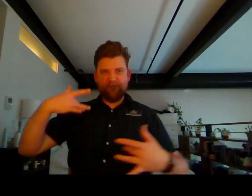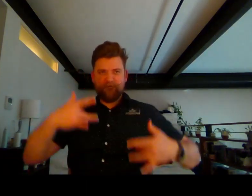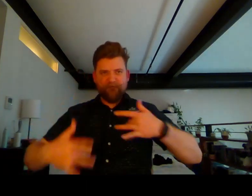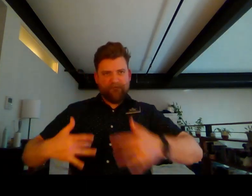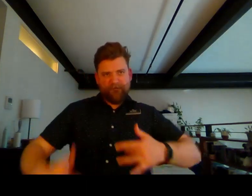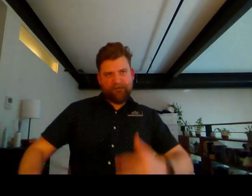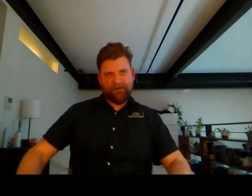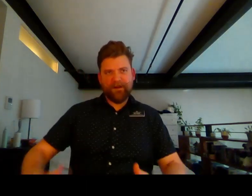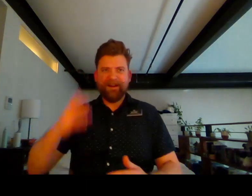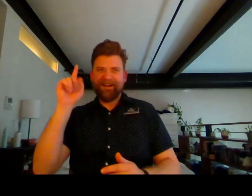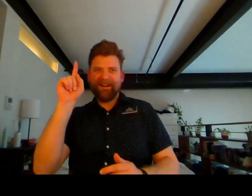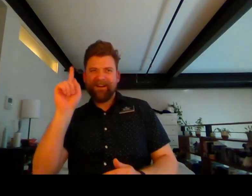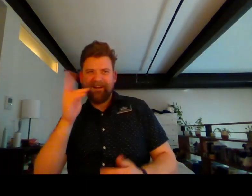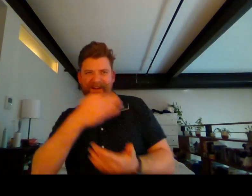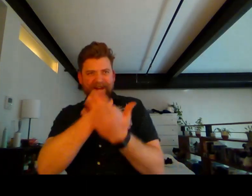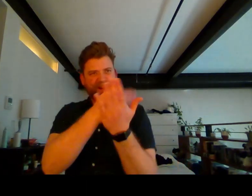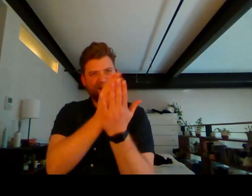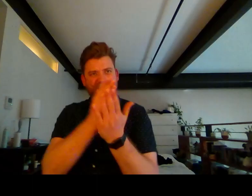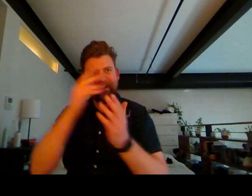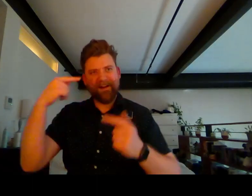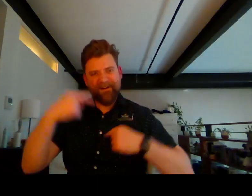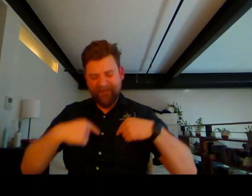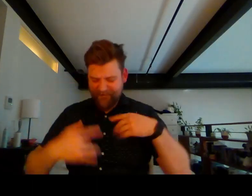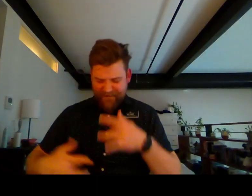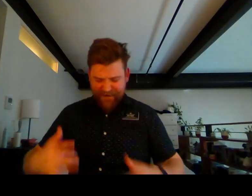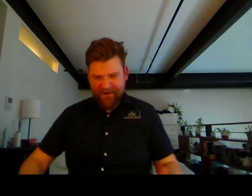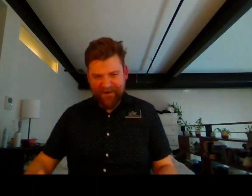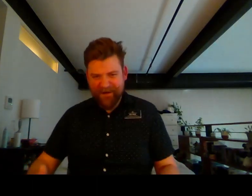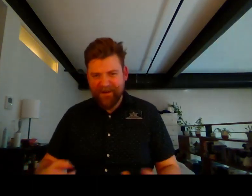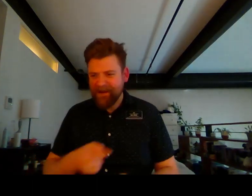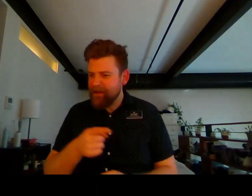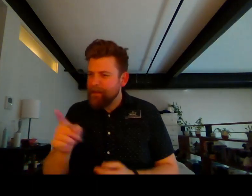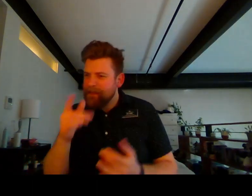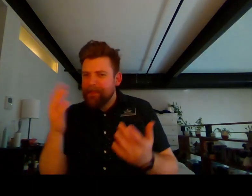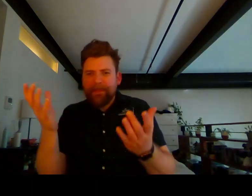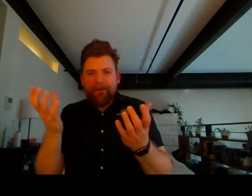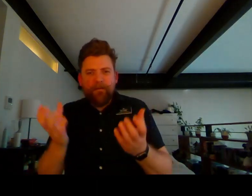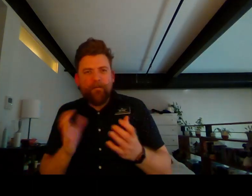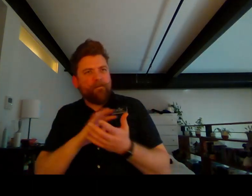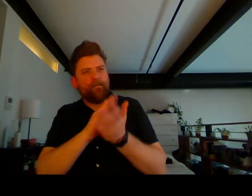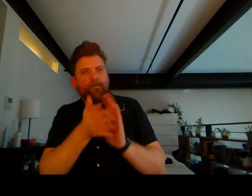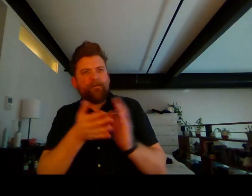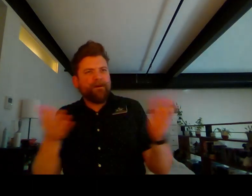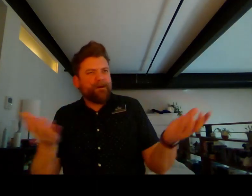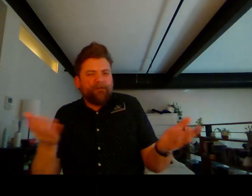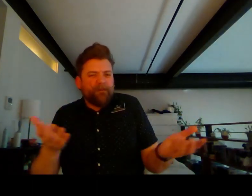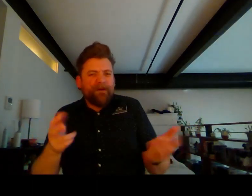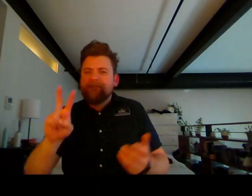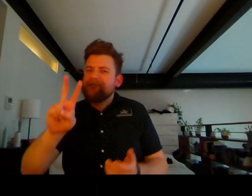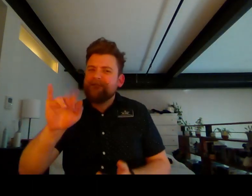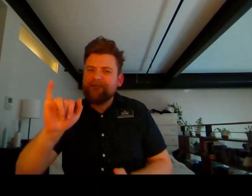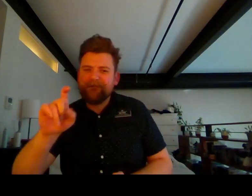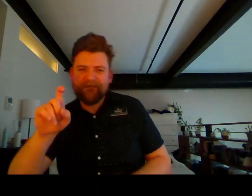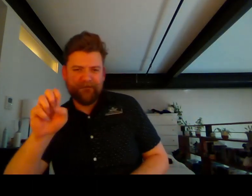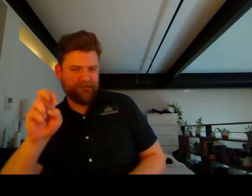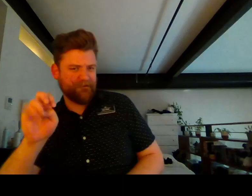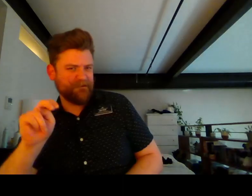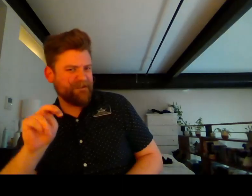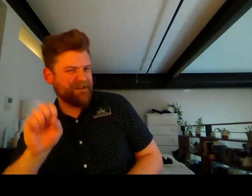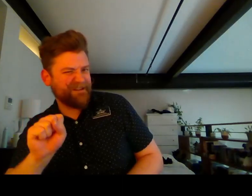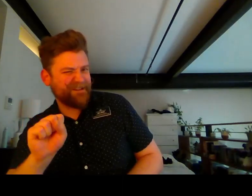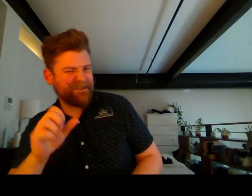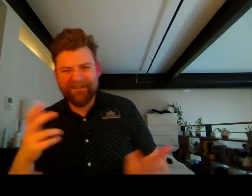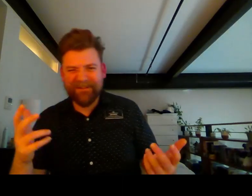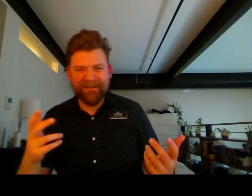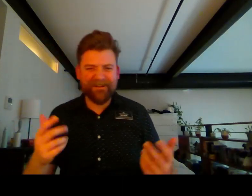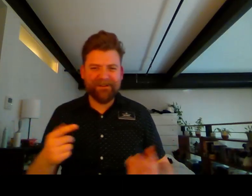vixens. My dreams that our young ladies would not aspire to be in the next rap video or some baller's